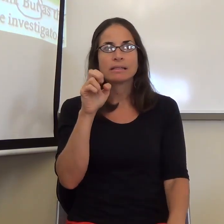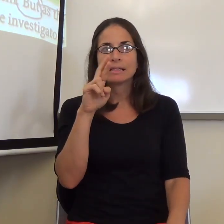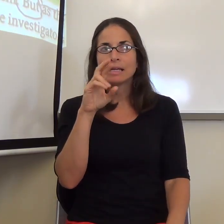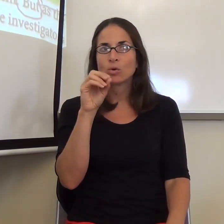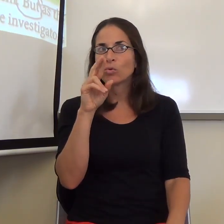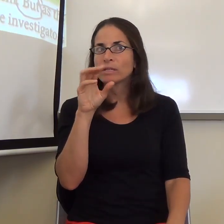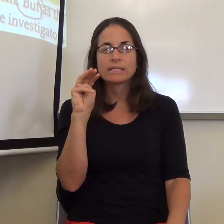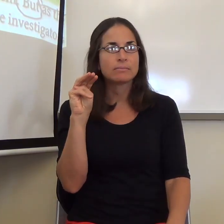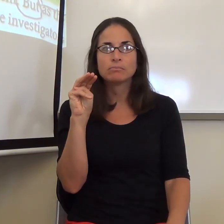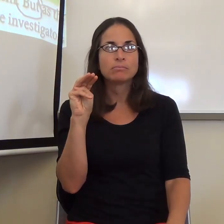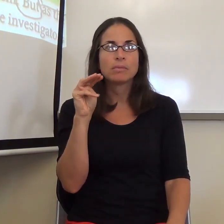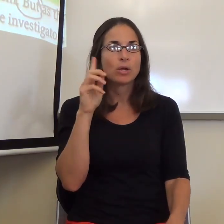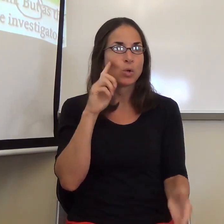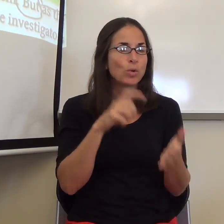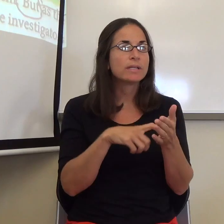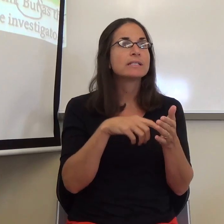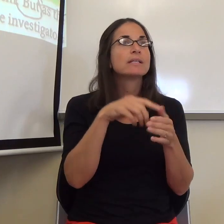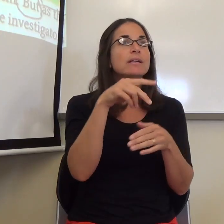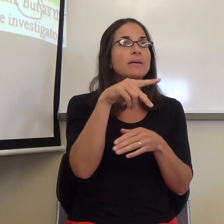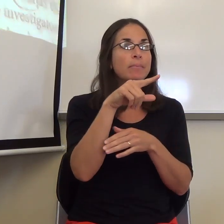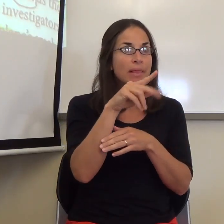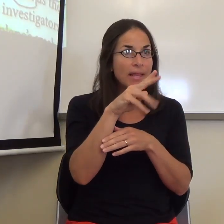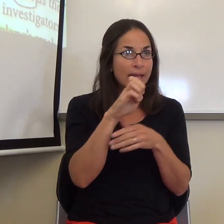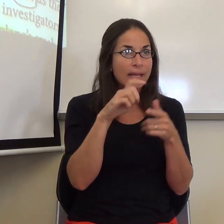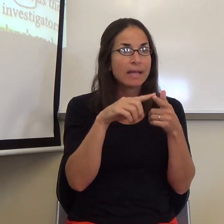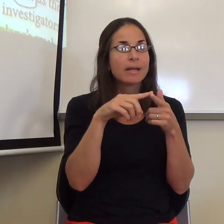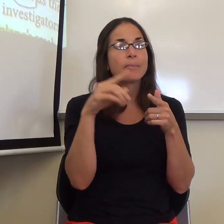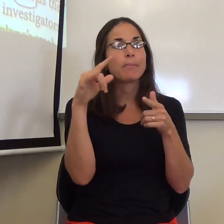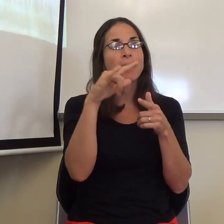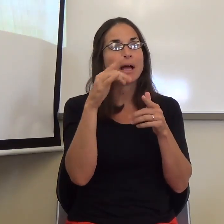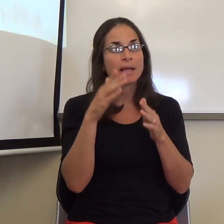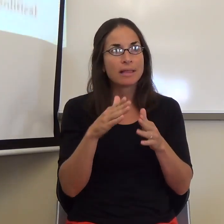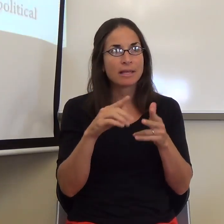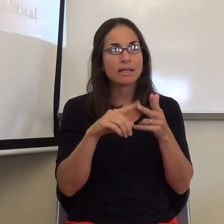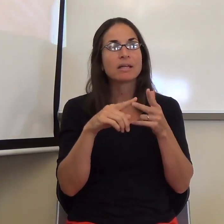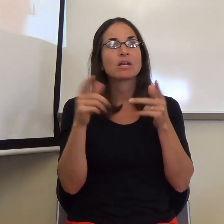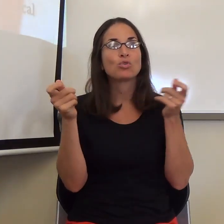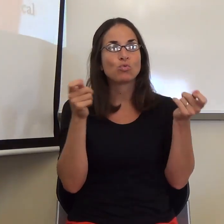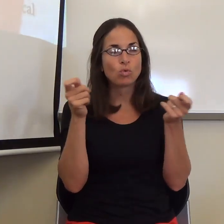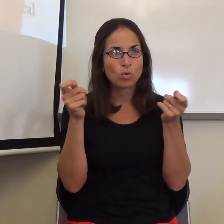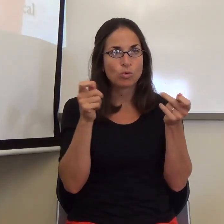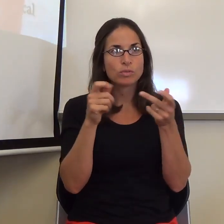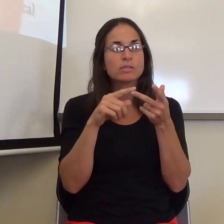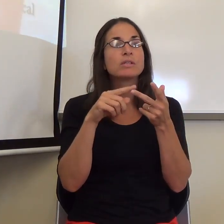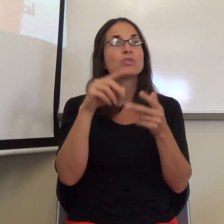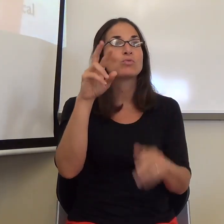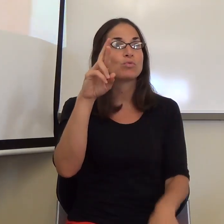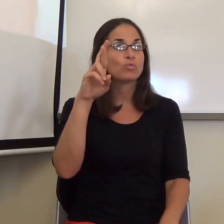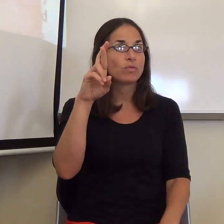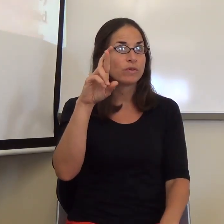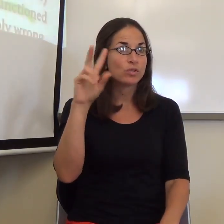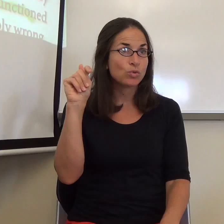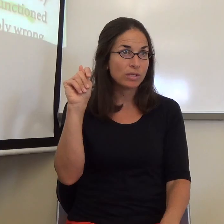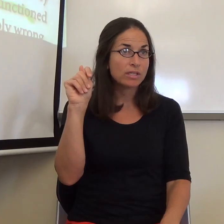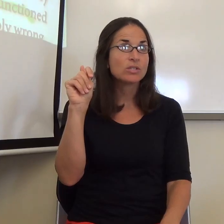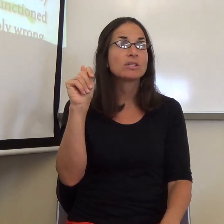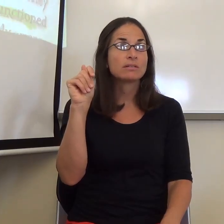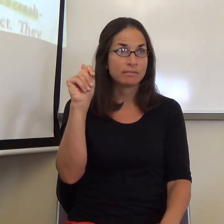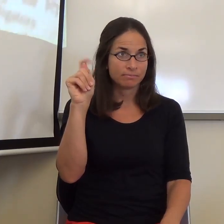thought, but plane, pilot, controls. Look for any reversal transitions. Okay, so see, this is a